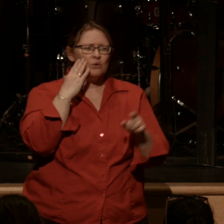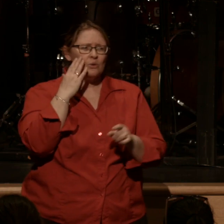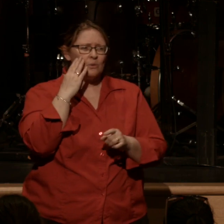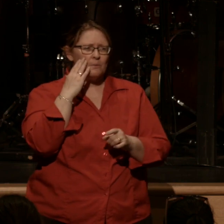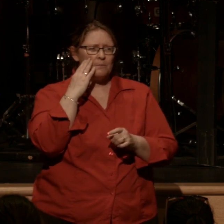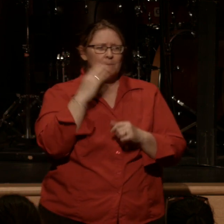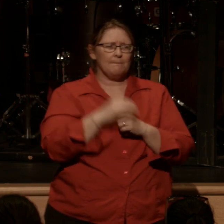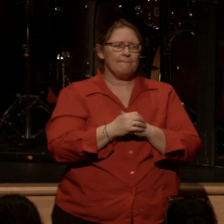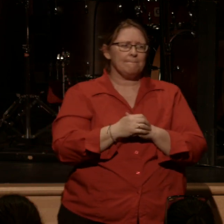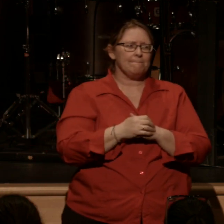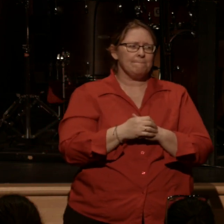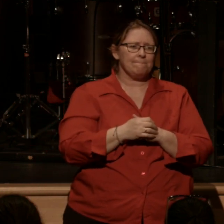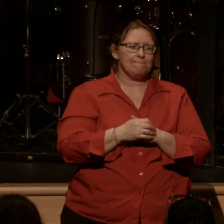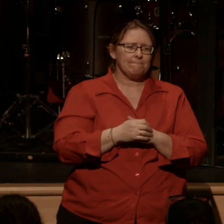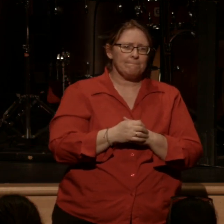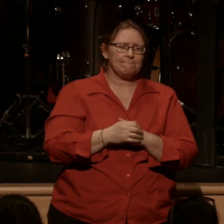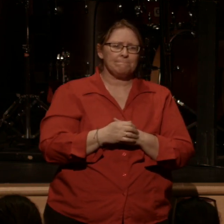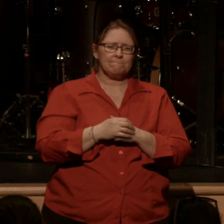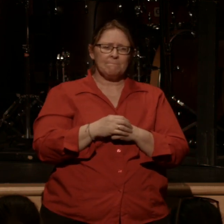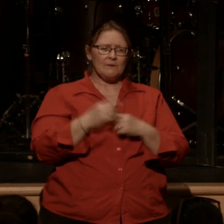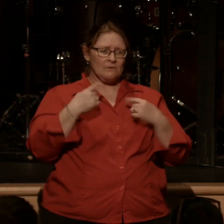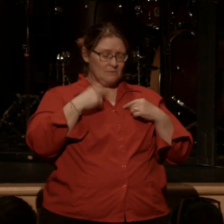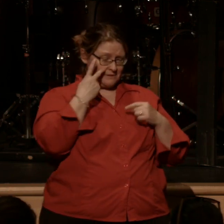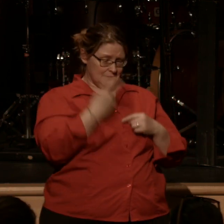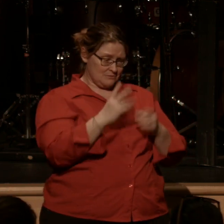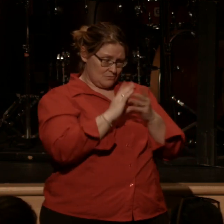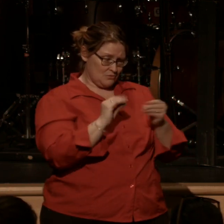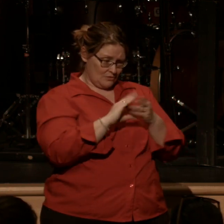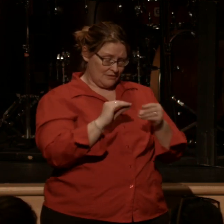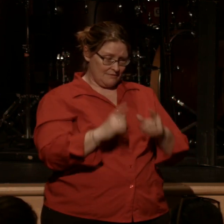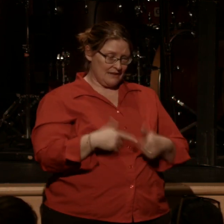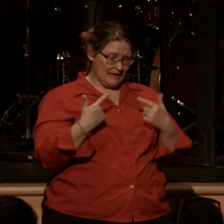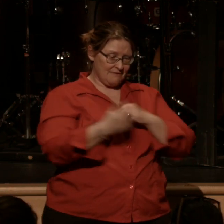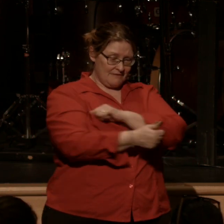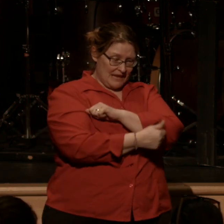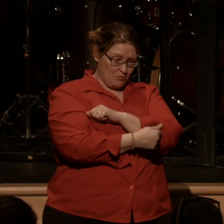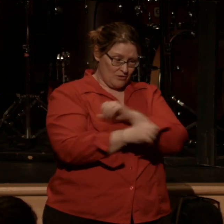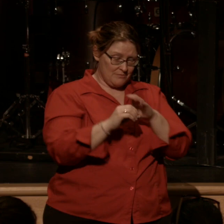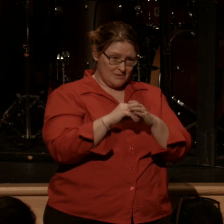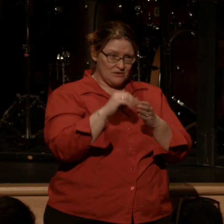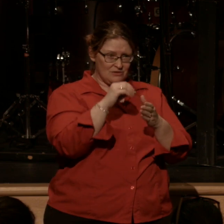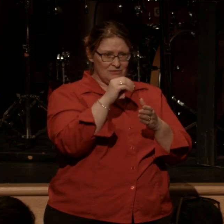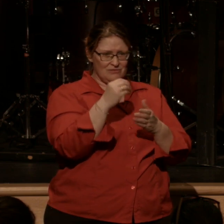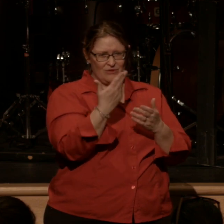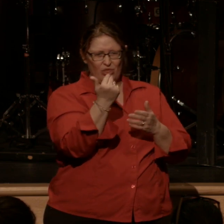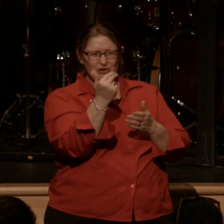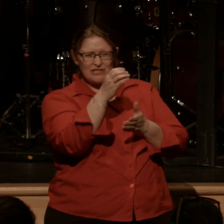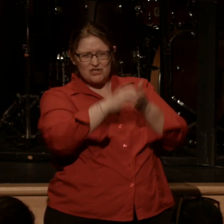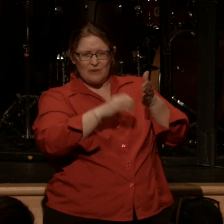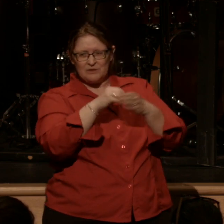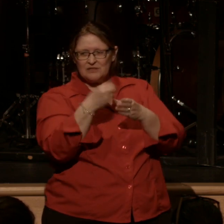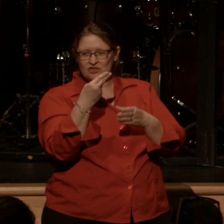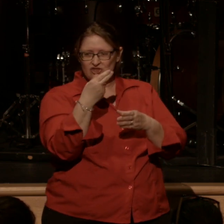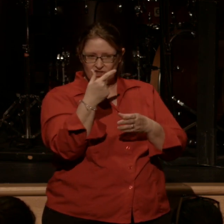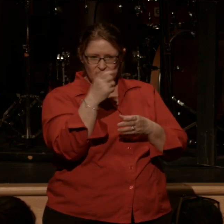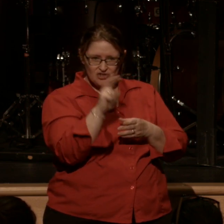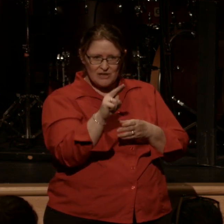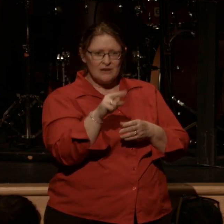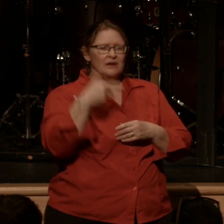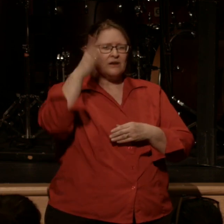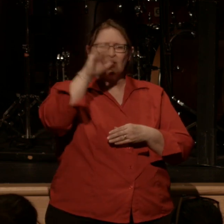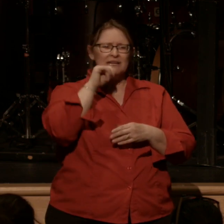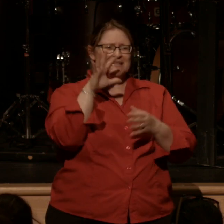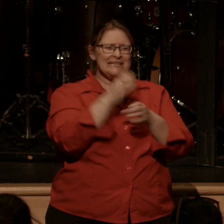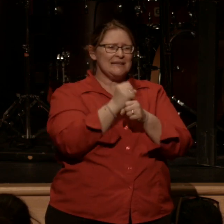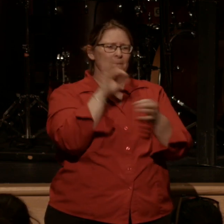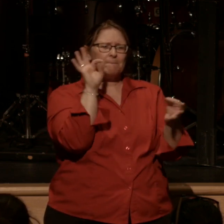this. Even as we're introduced to the life of Abraham here and for the next 13 chapters in Genesis, God wasn't taking the